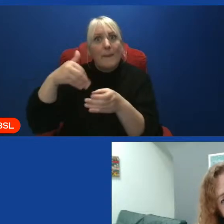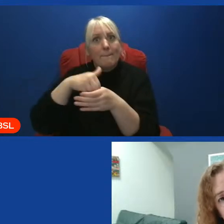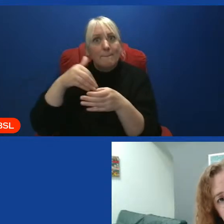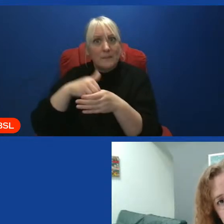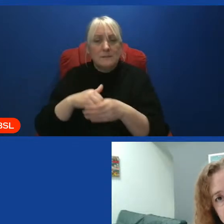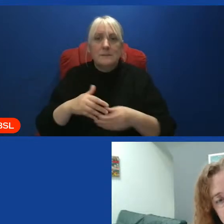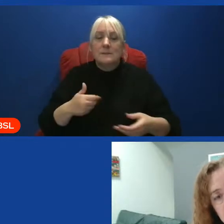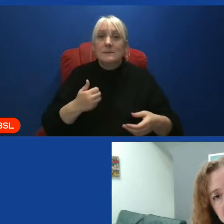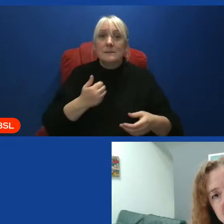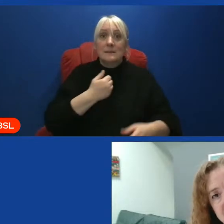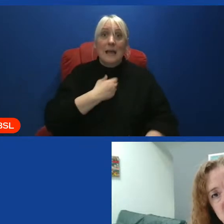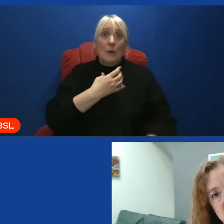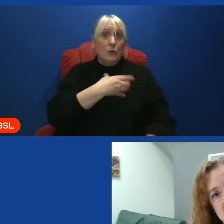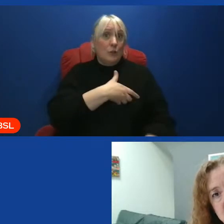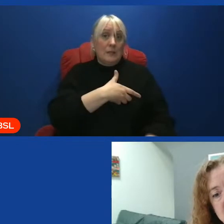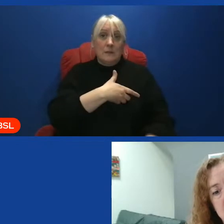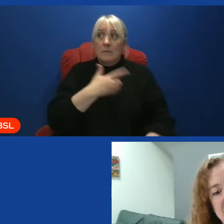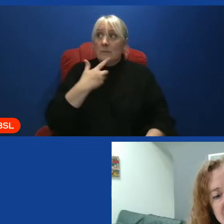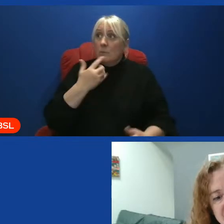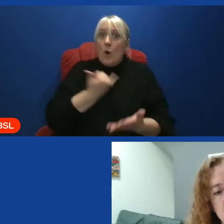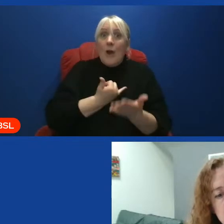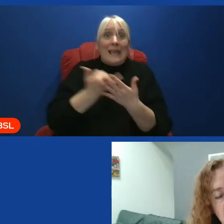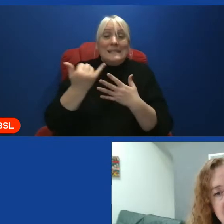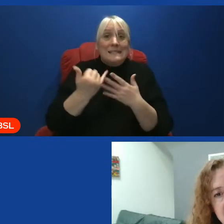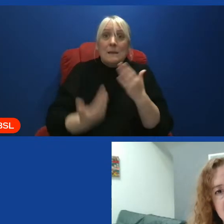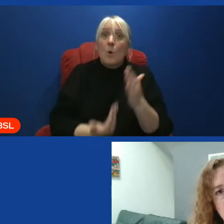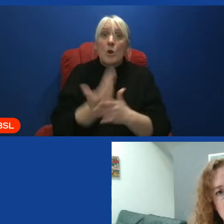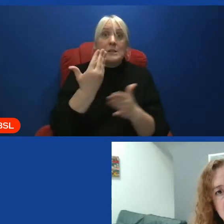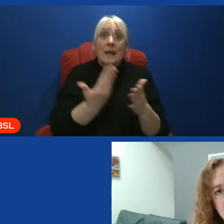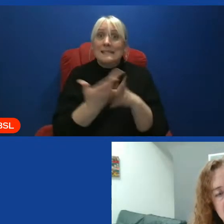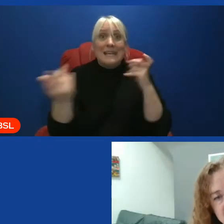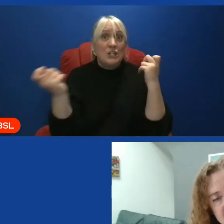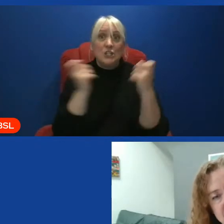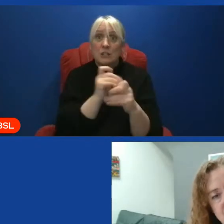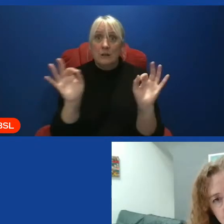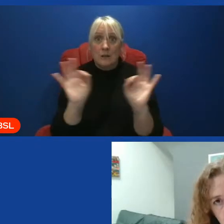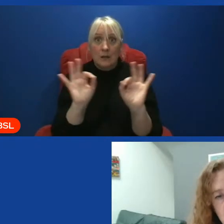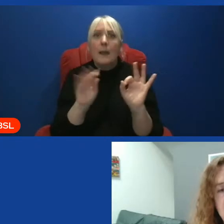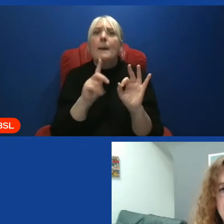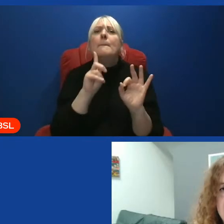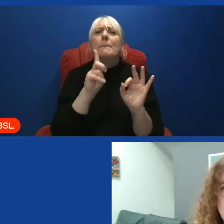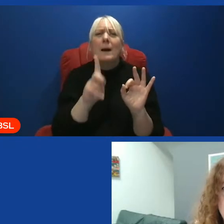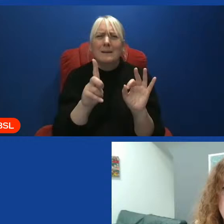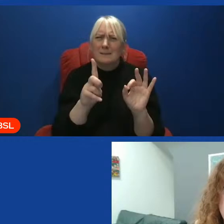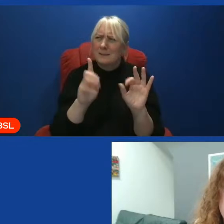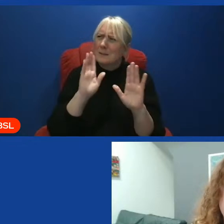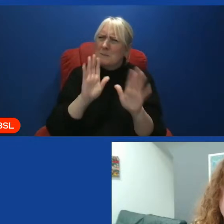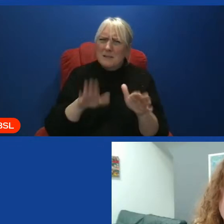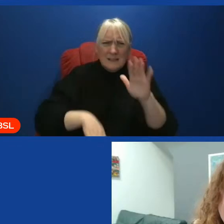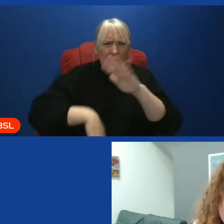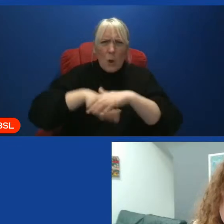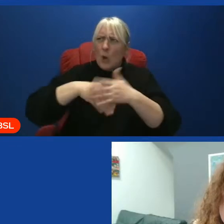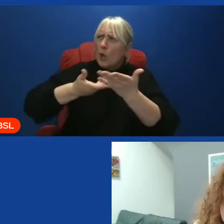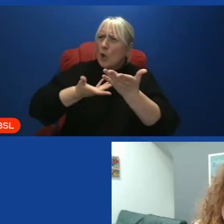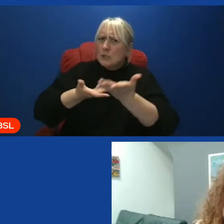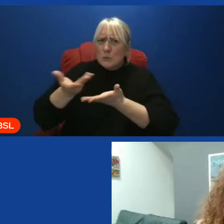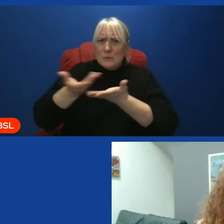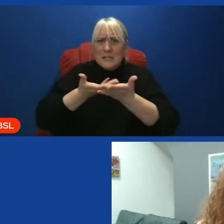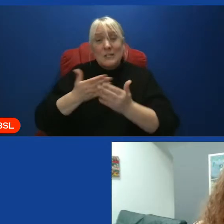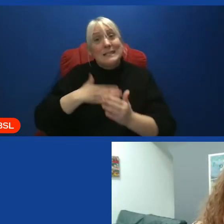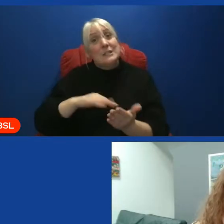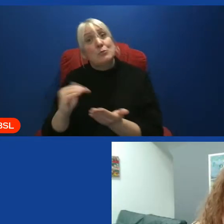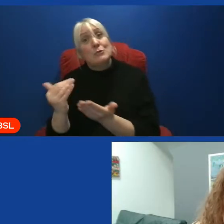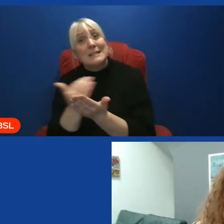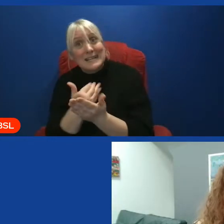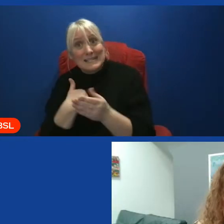union is not against modernisation, but it has to be modernisation that is done in full consultation with the union, that protects our members,